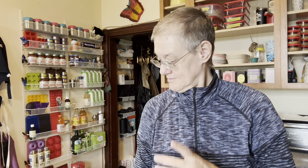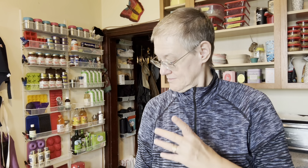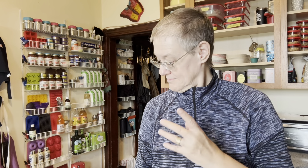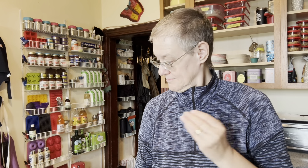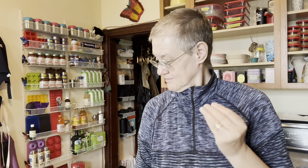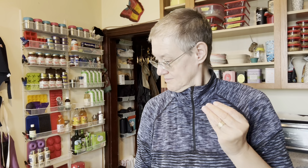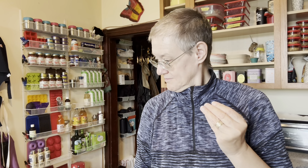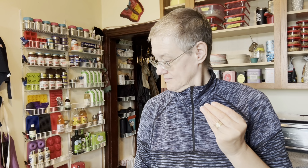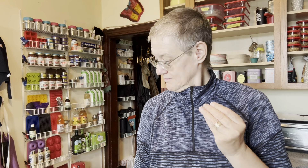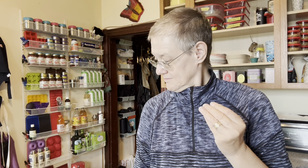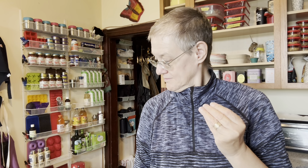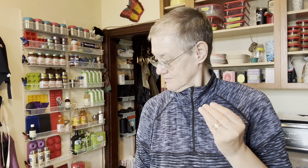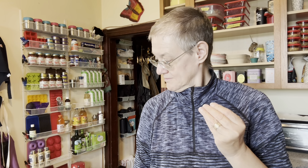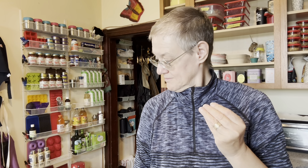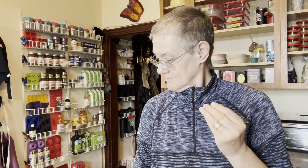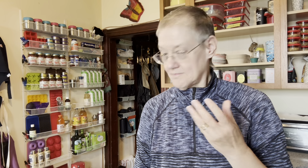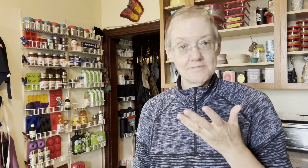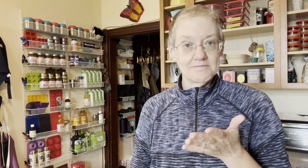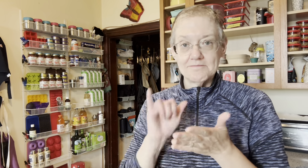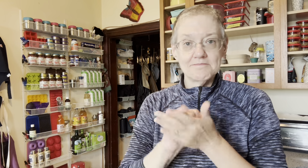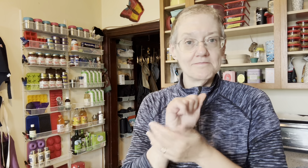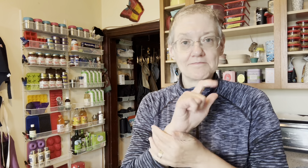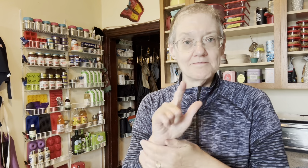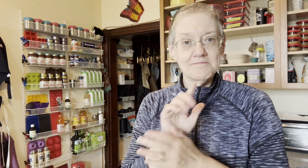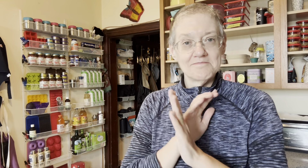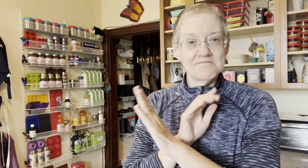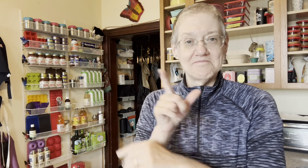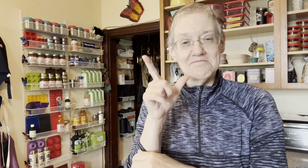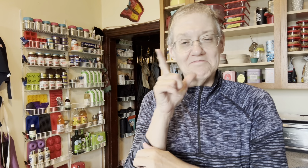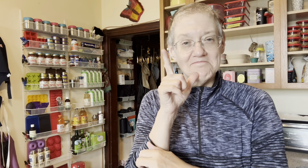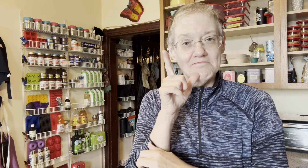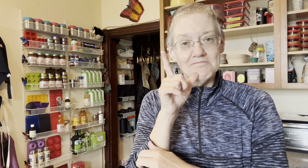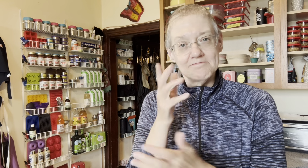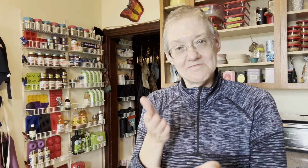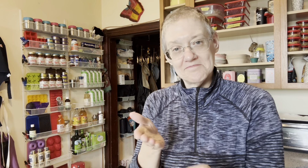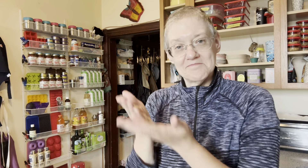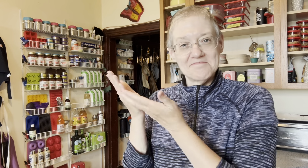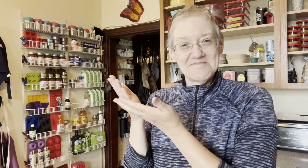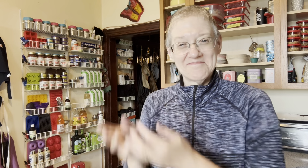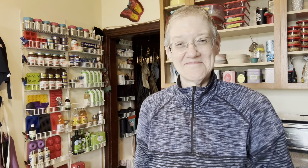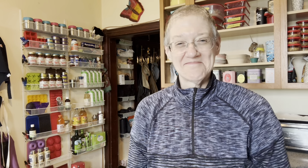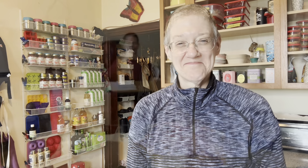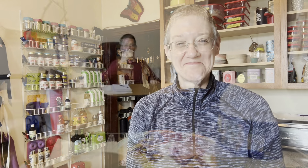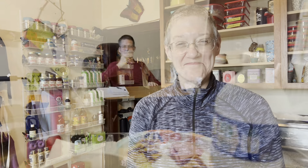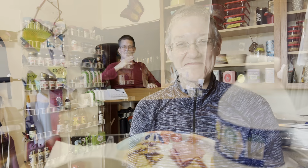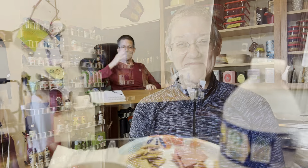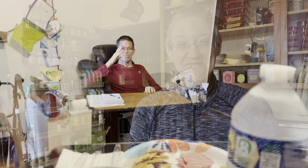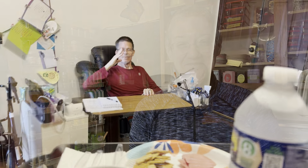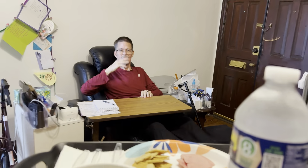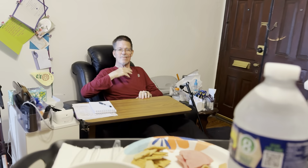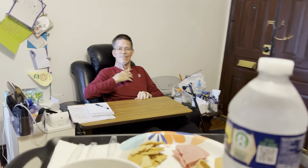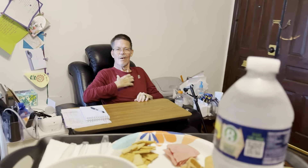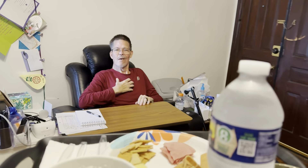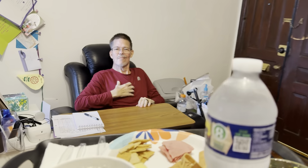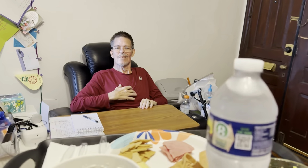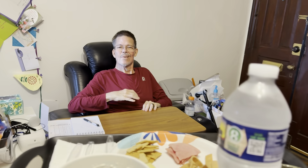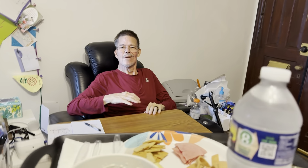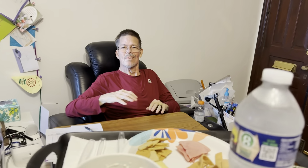And what else? I think that's all. That's going to be his lunch. So let's go ahead and bring it to Dale. I